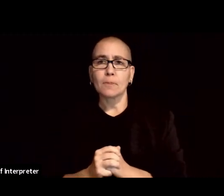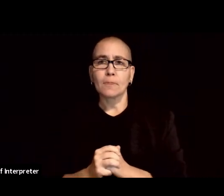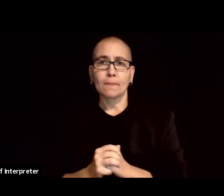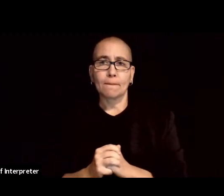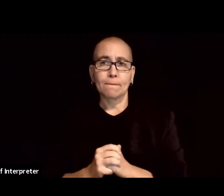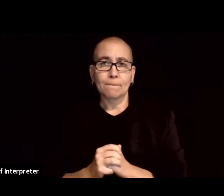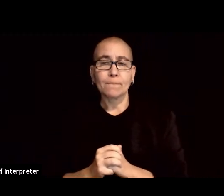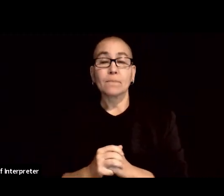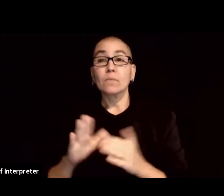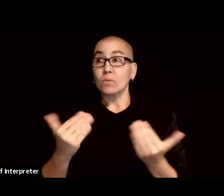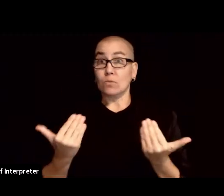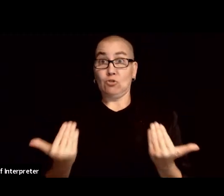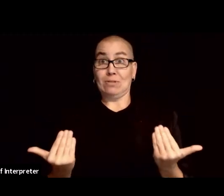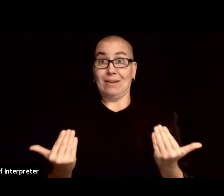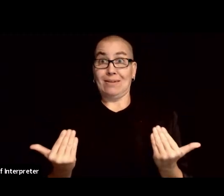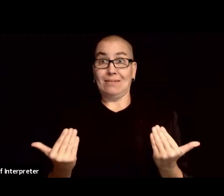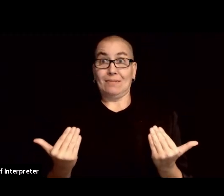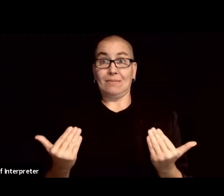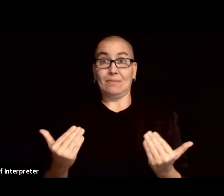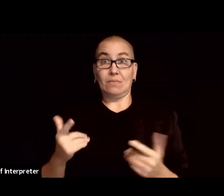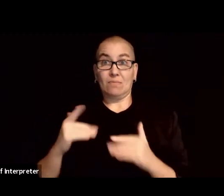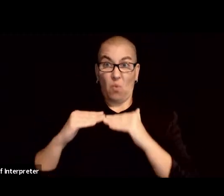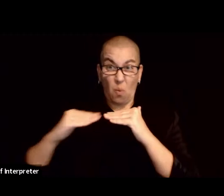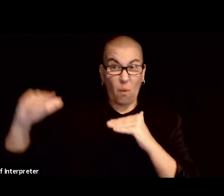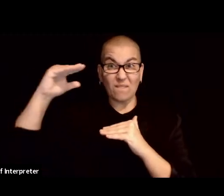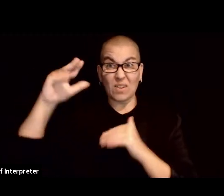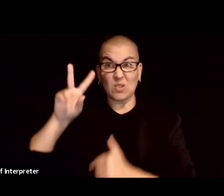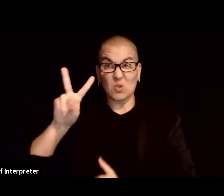2,954 new positive cases from